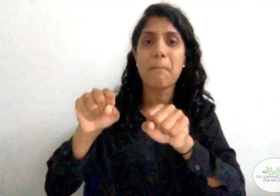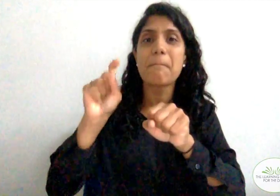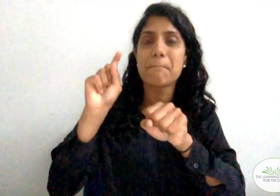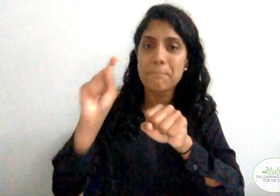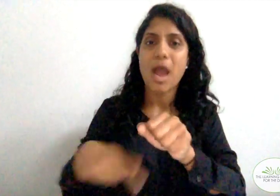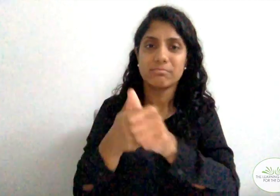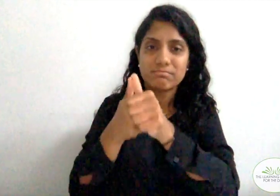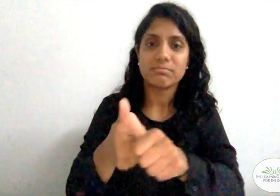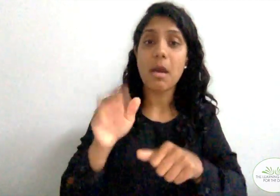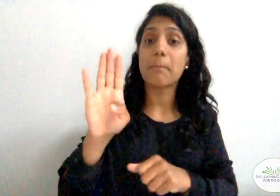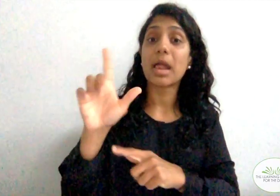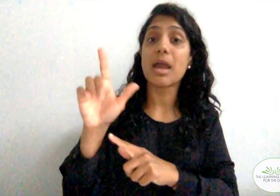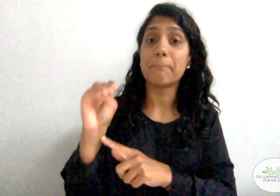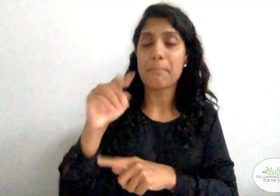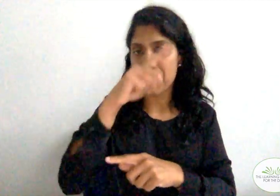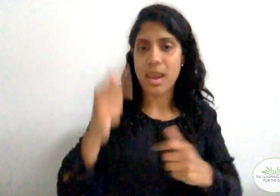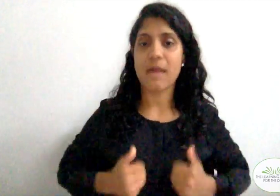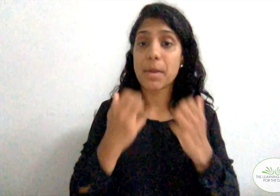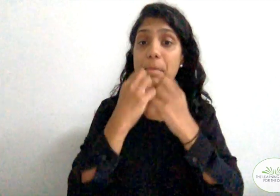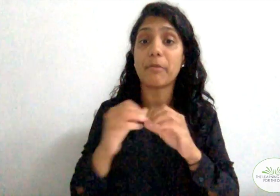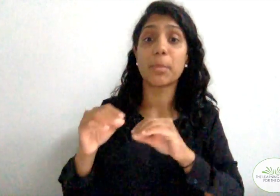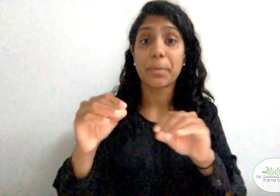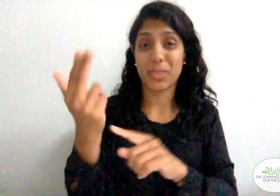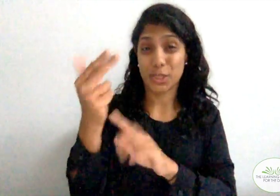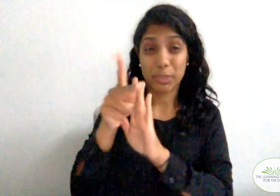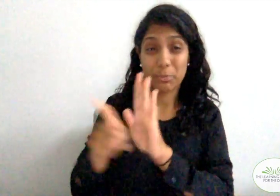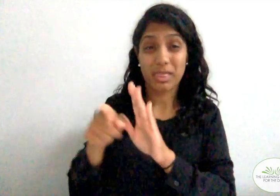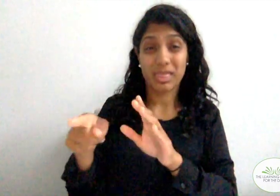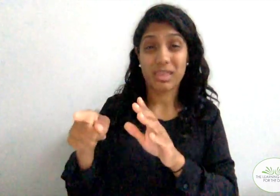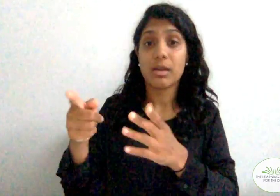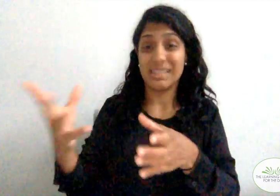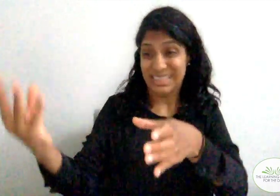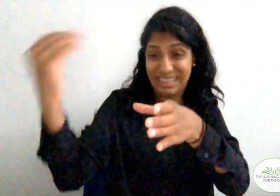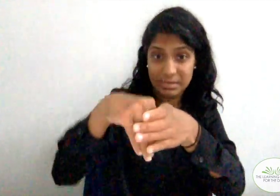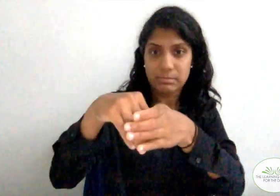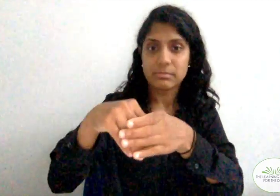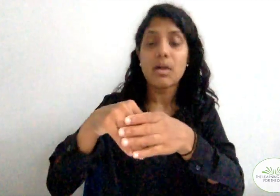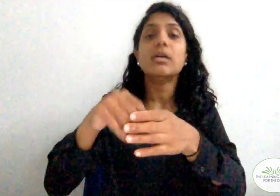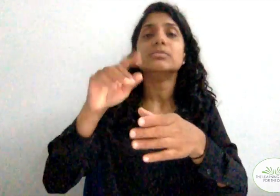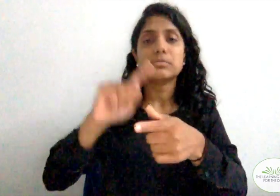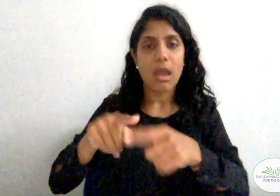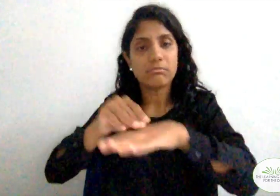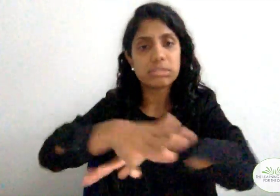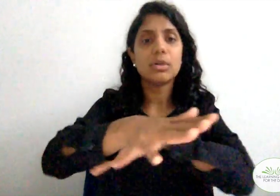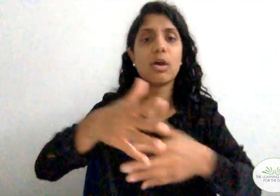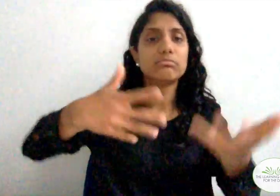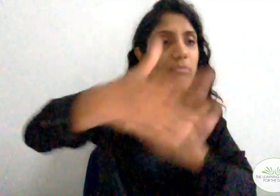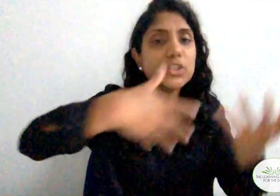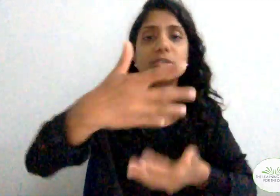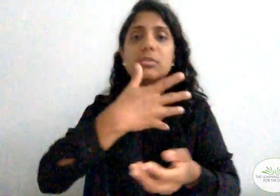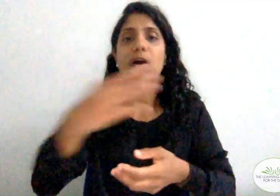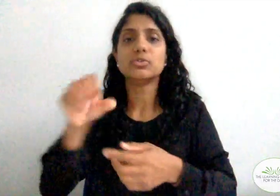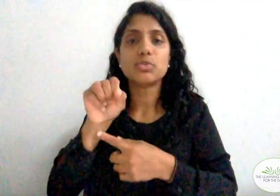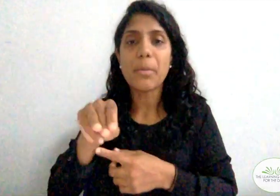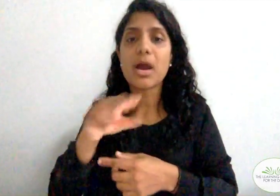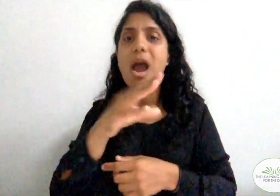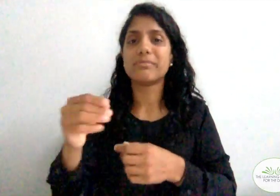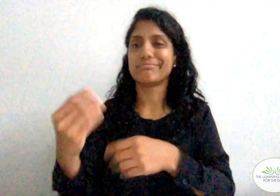commitment. Staff education and professional development will ensure that TLC is committed to and actively practicing